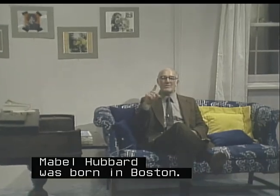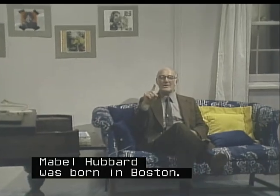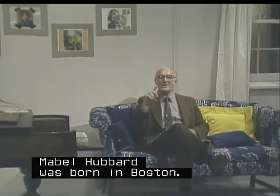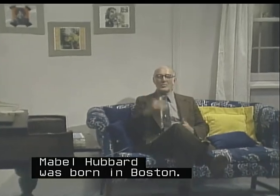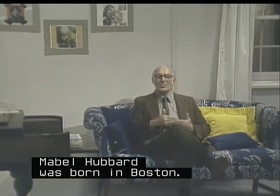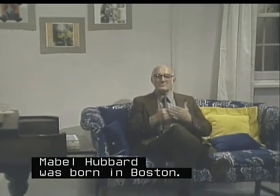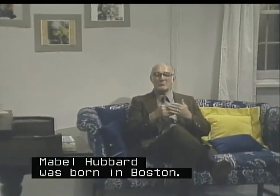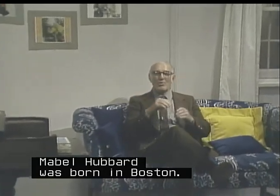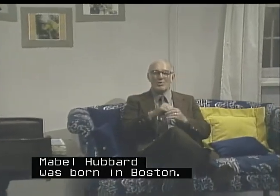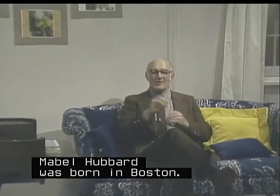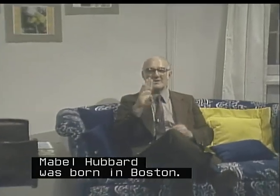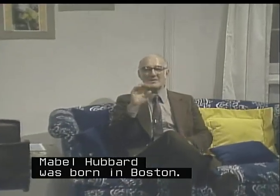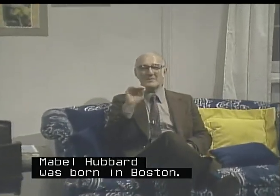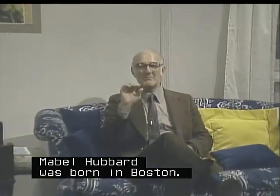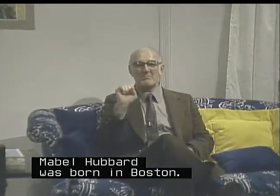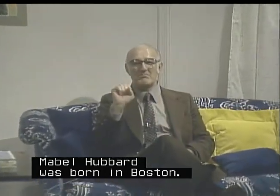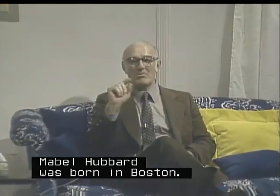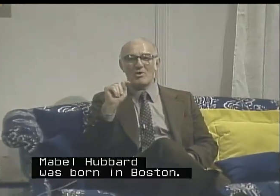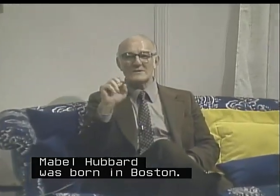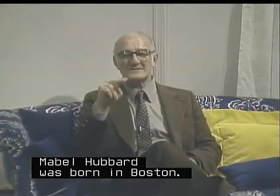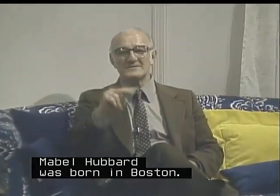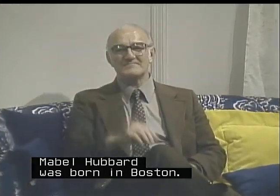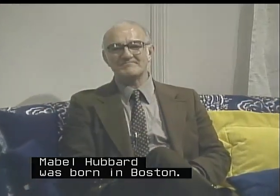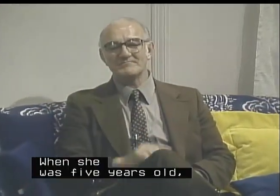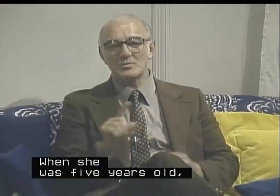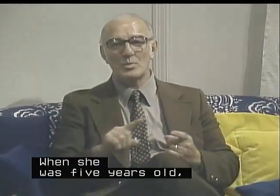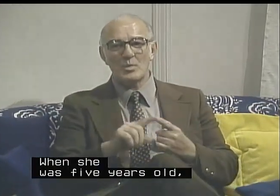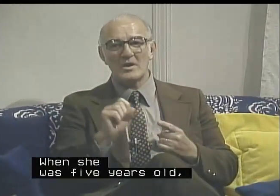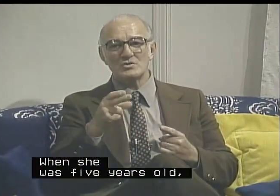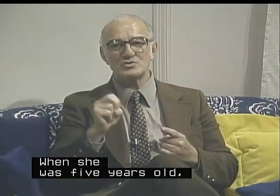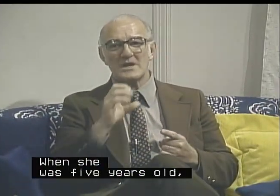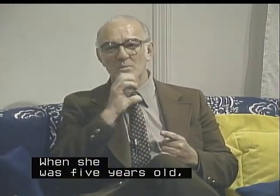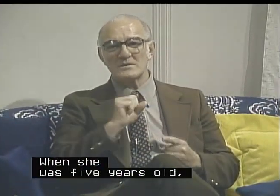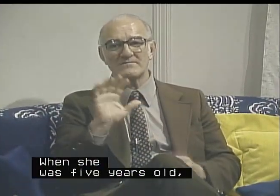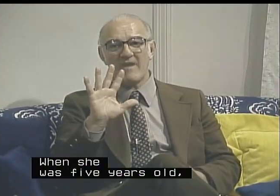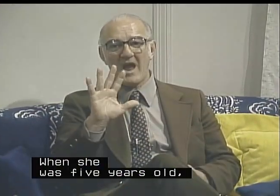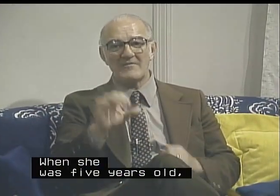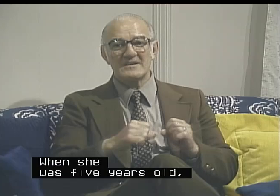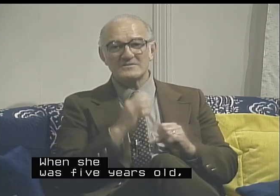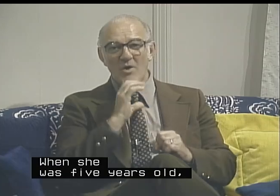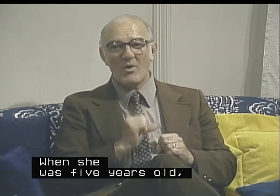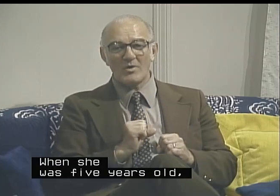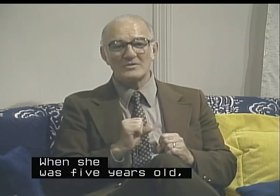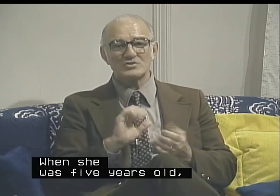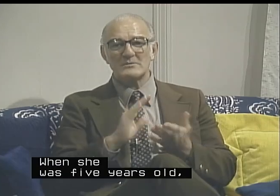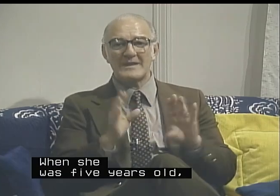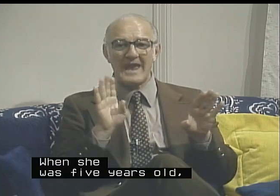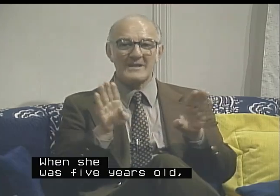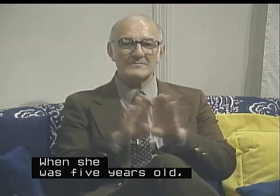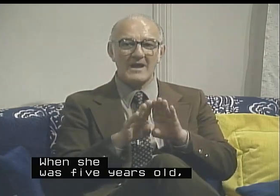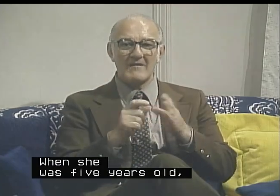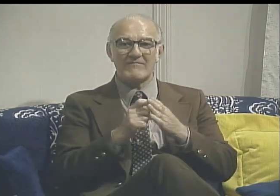Hubbard was born in Boston. When she was 5 years old, she became deaf